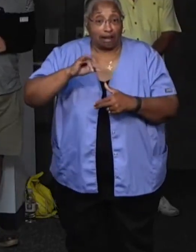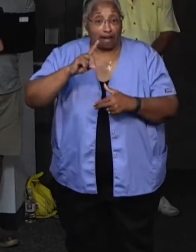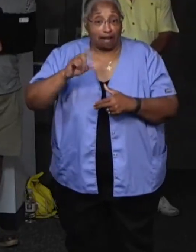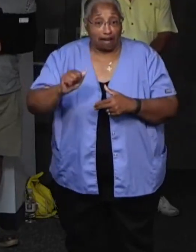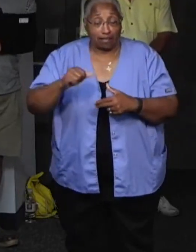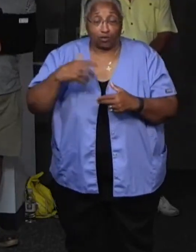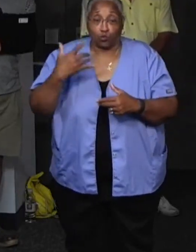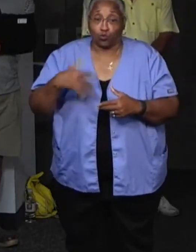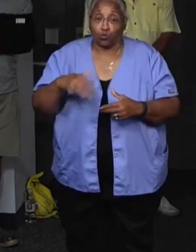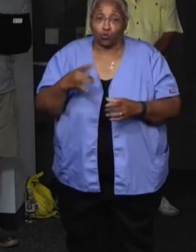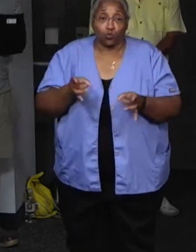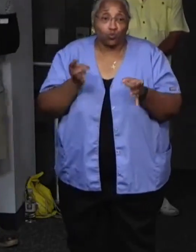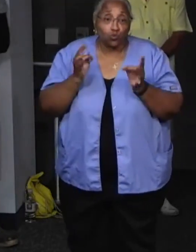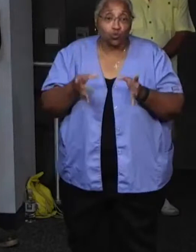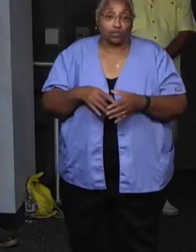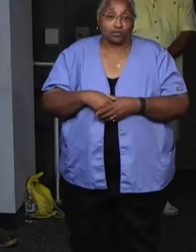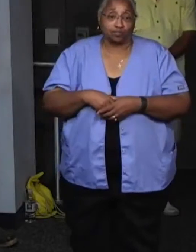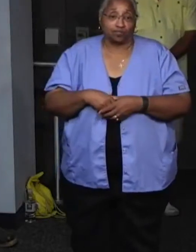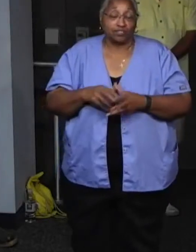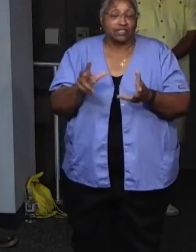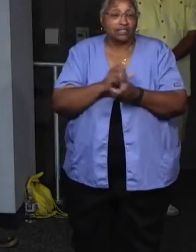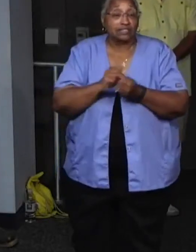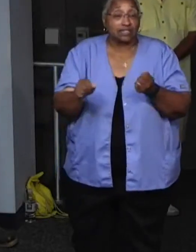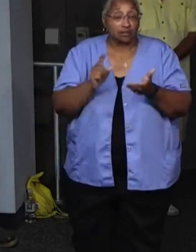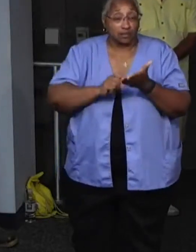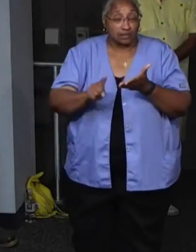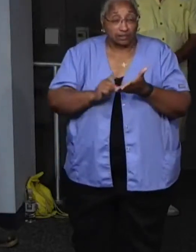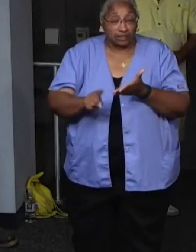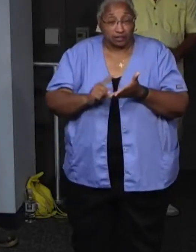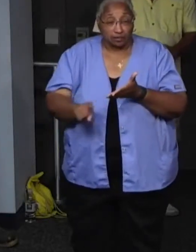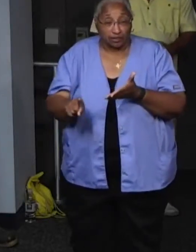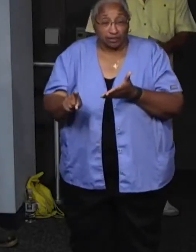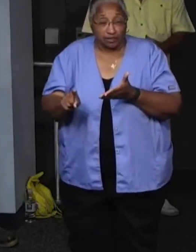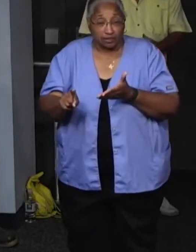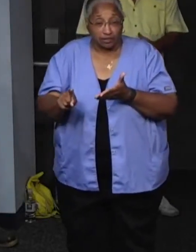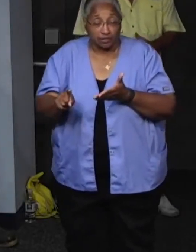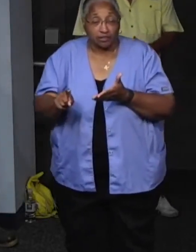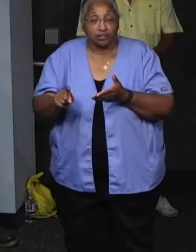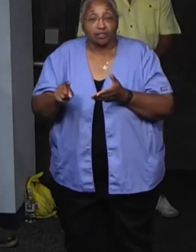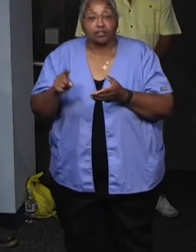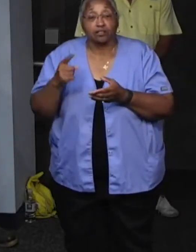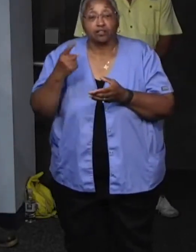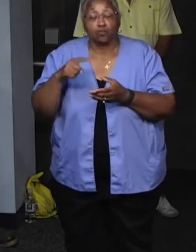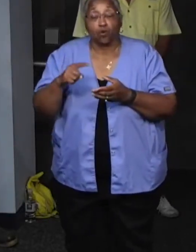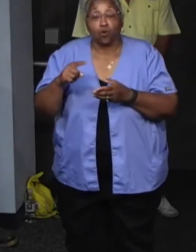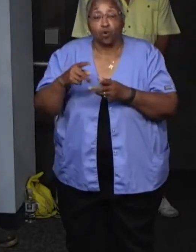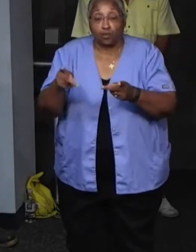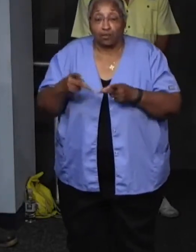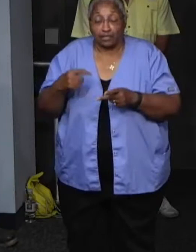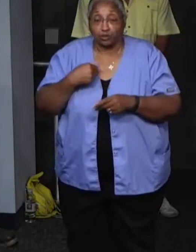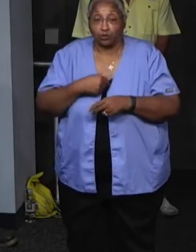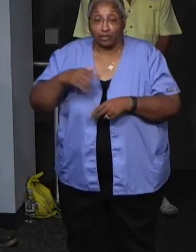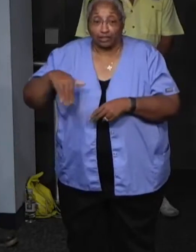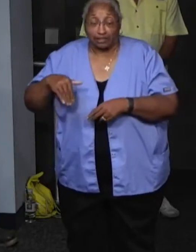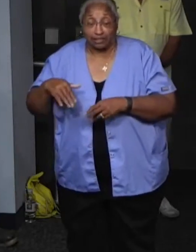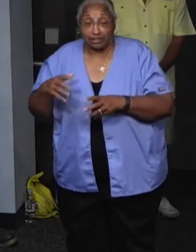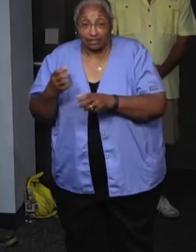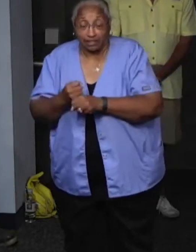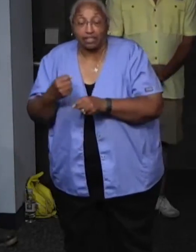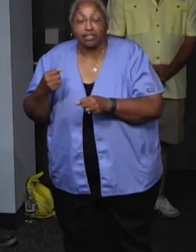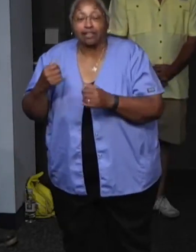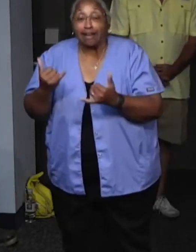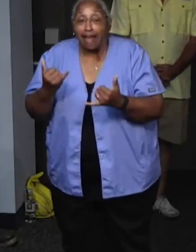going into the damage assessments, for the accessible areas, they're virtually complete. For the inaccessible areas, most of those are now opening or